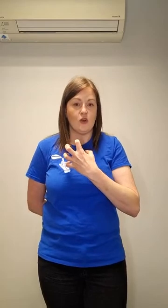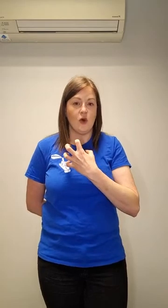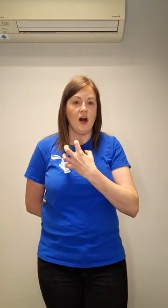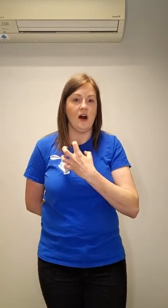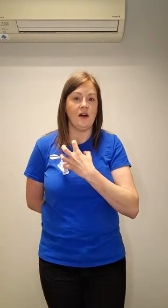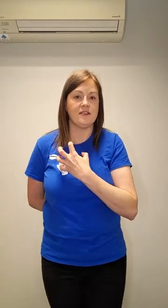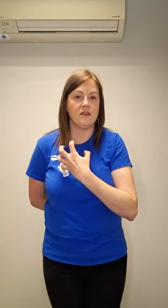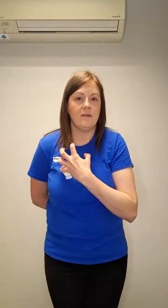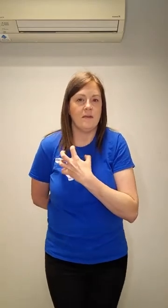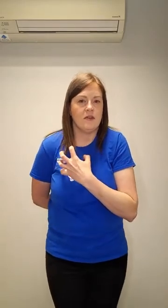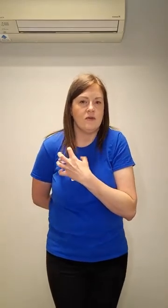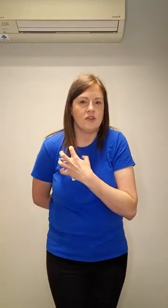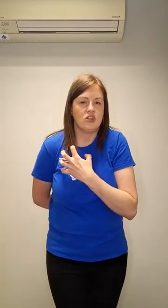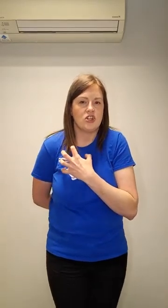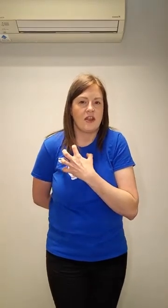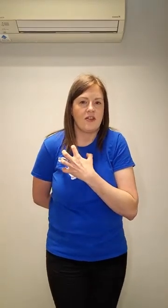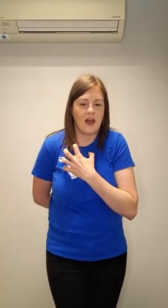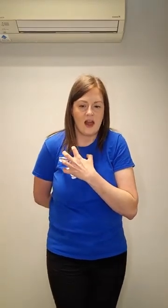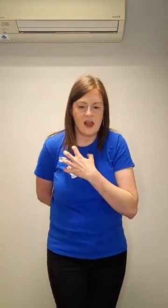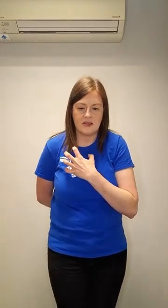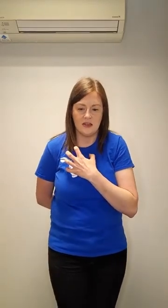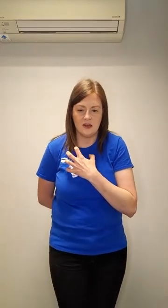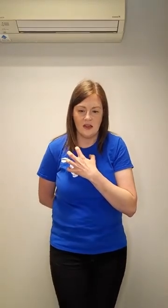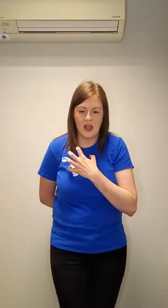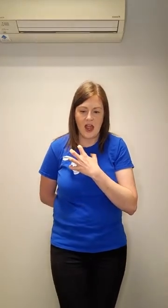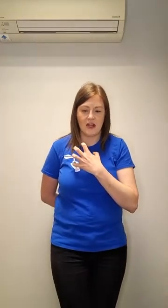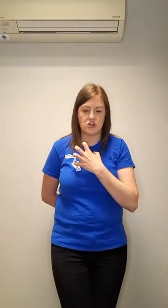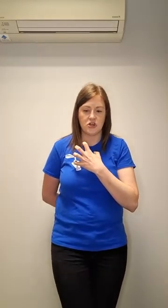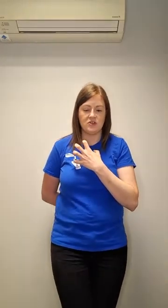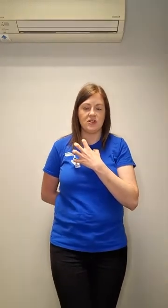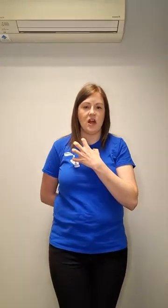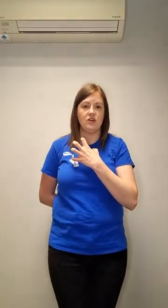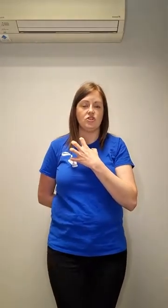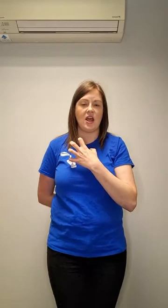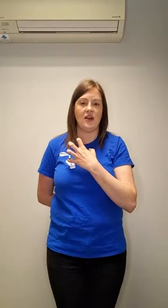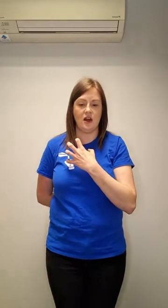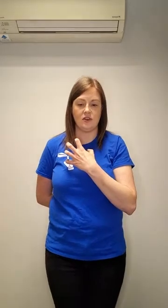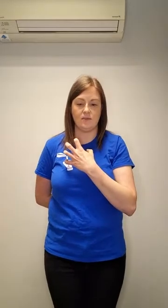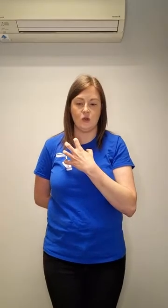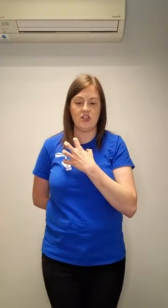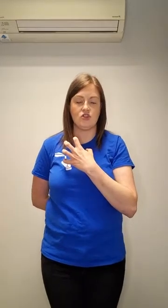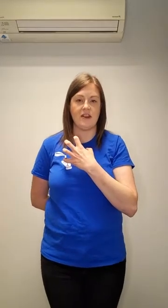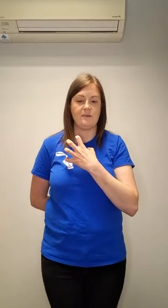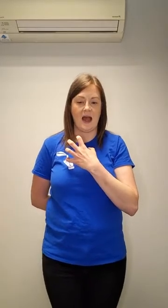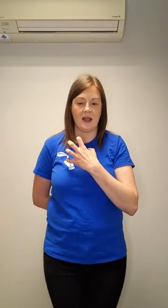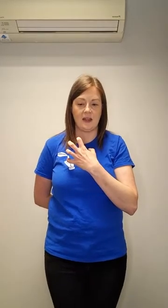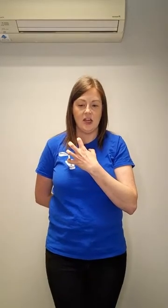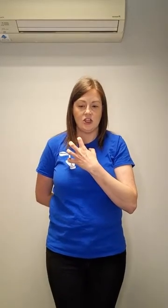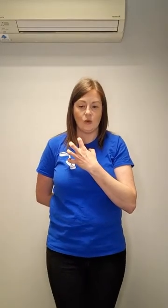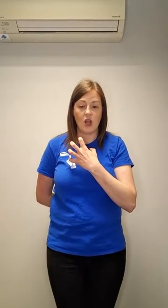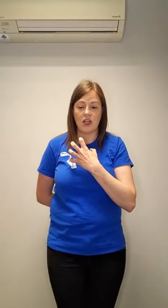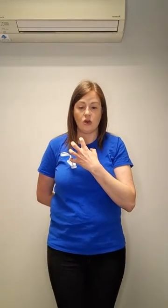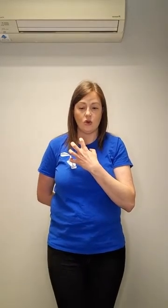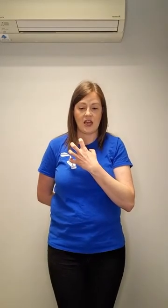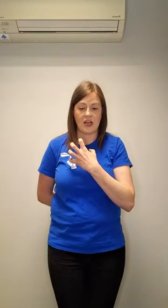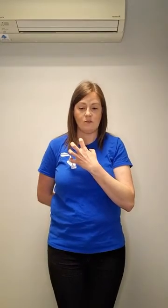your heart. So remember, you want to shake that hand. And our shoulders hunch and our body shrinks back. So working clawed hand,